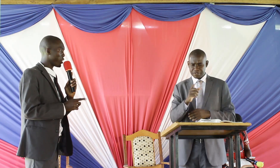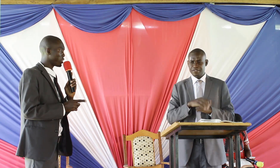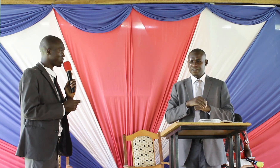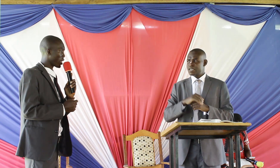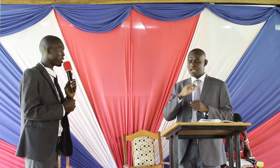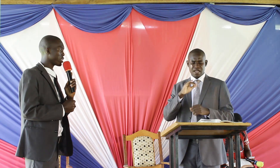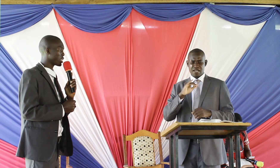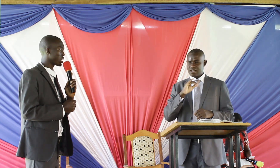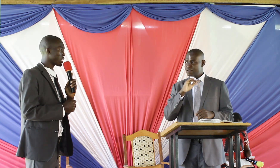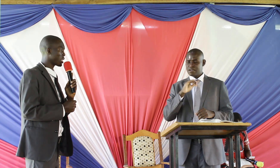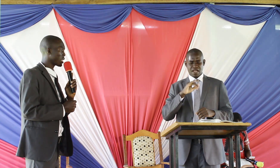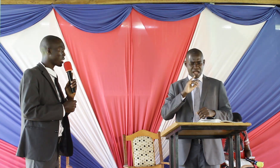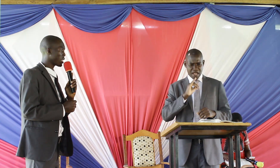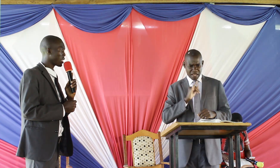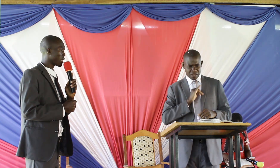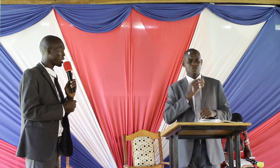King David said,